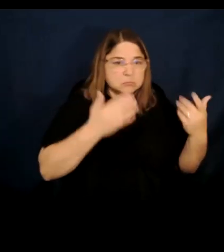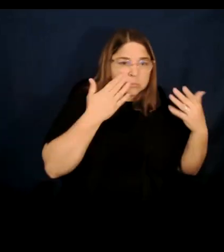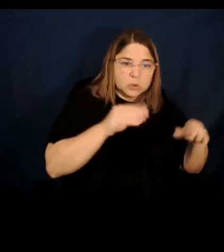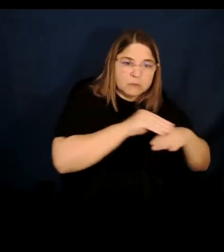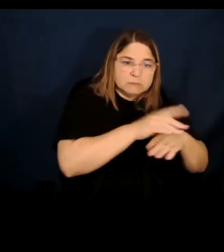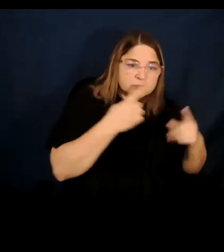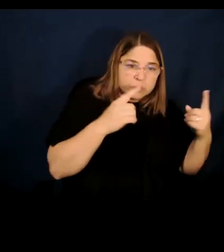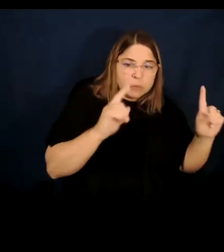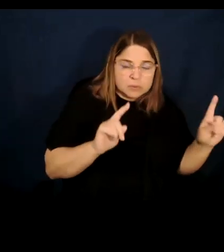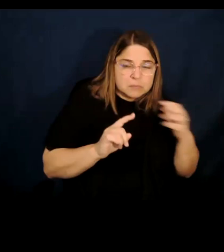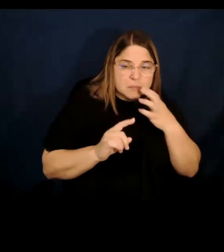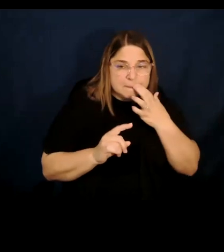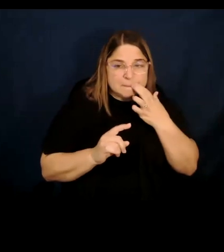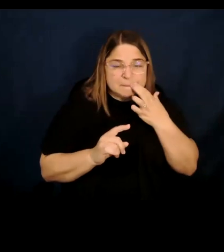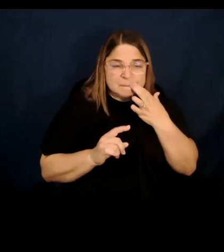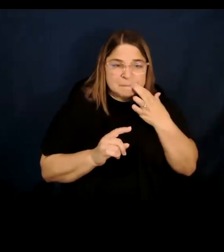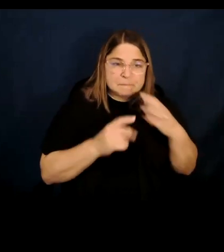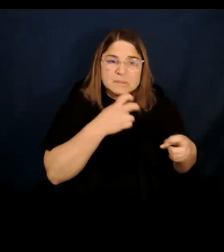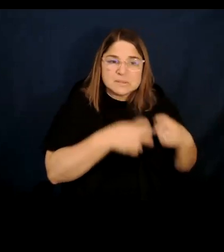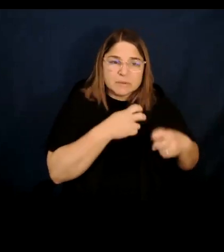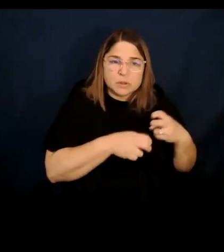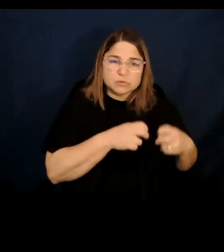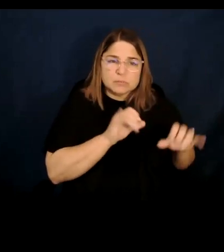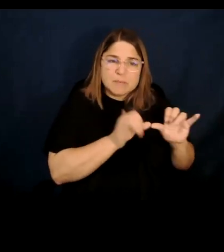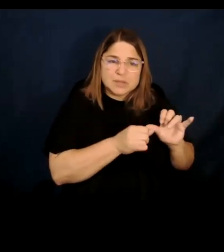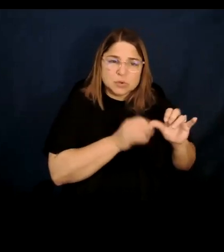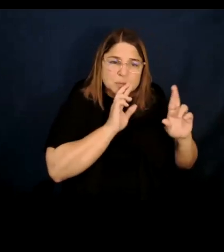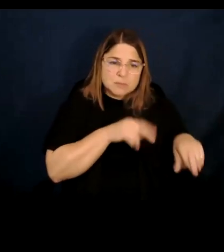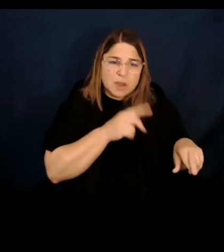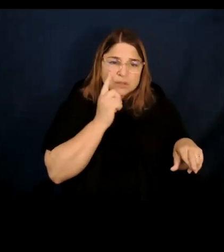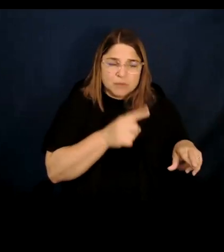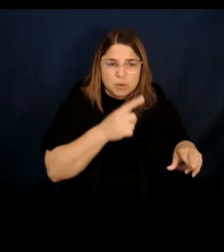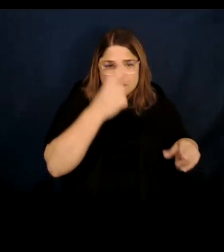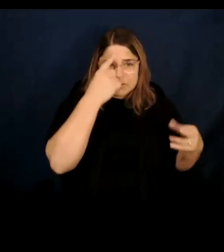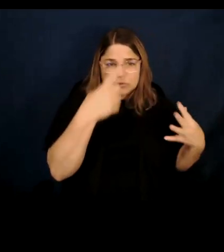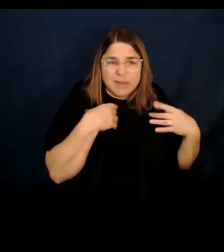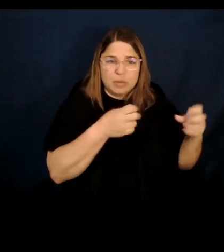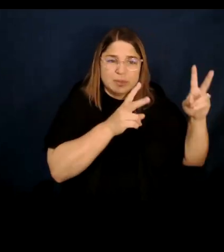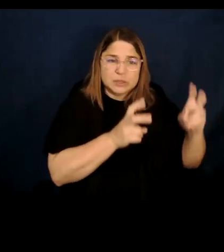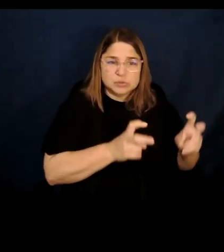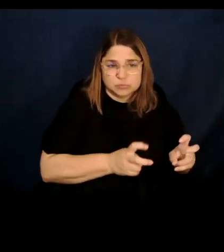difficult to measure the response that you have to drugs used for some of the more significant mental health issues.